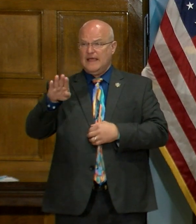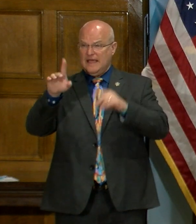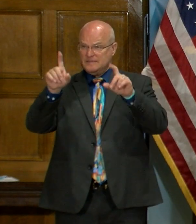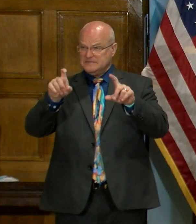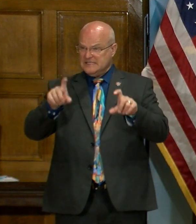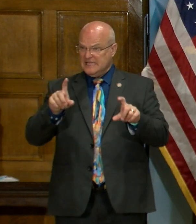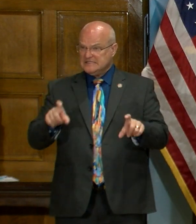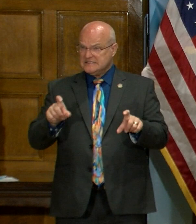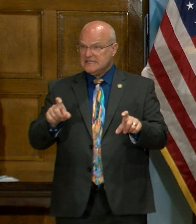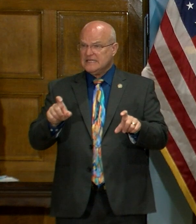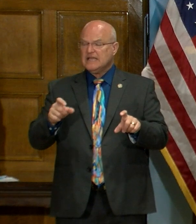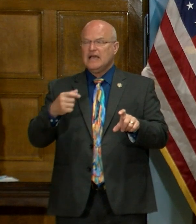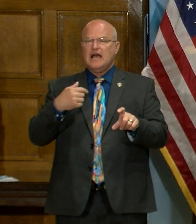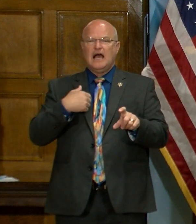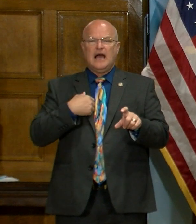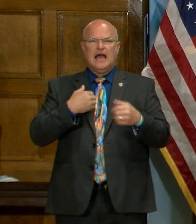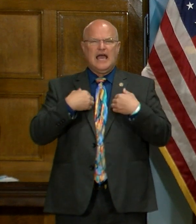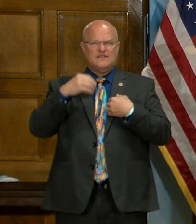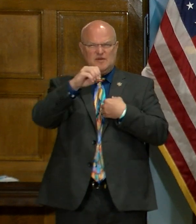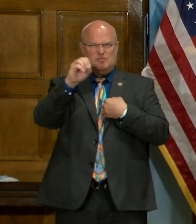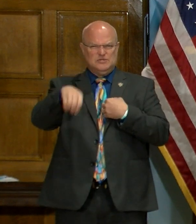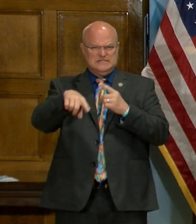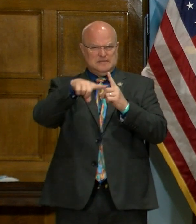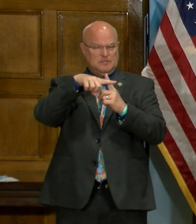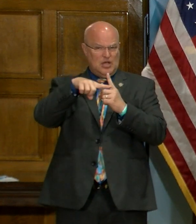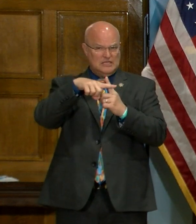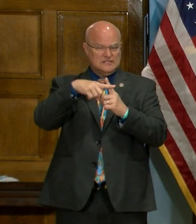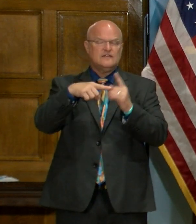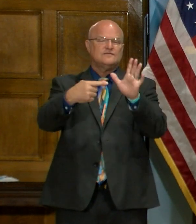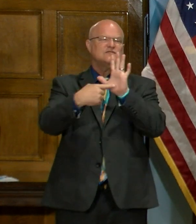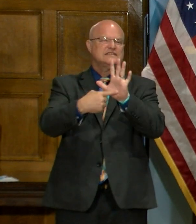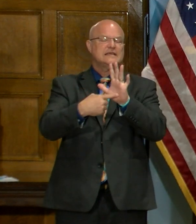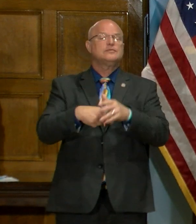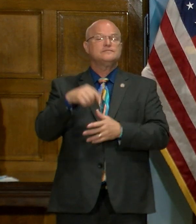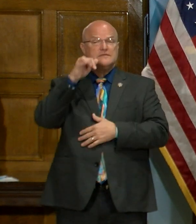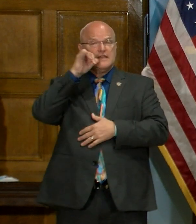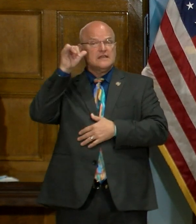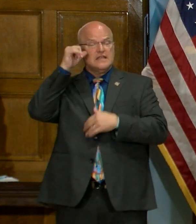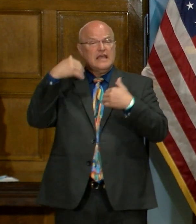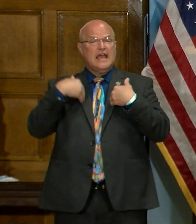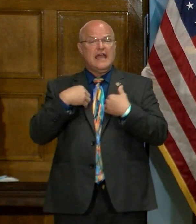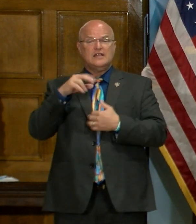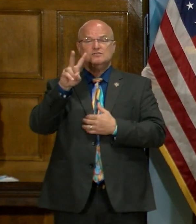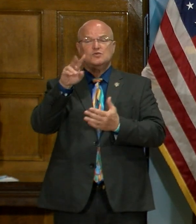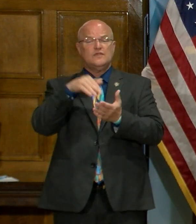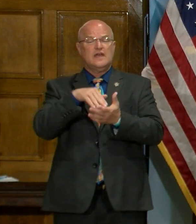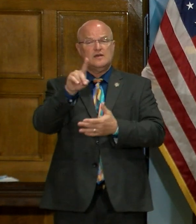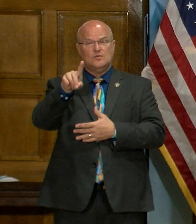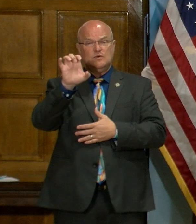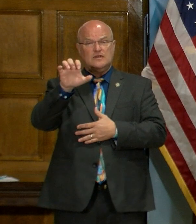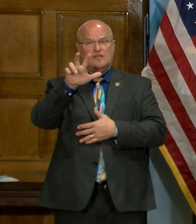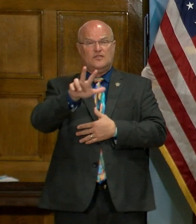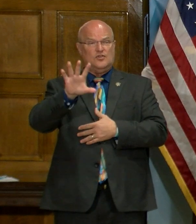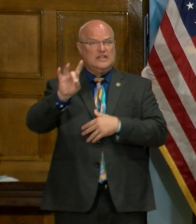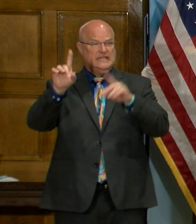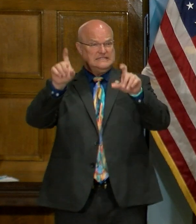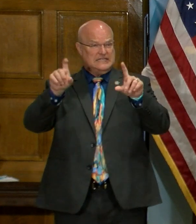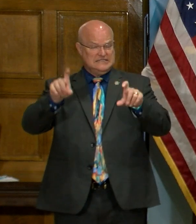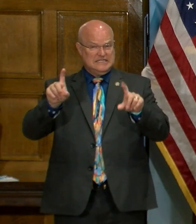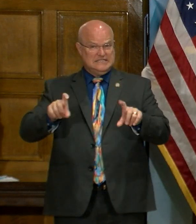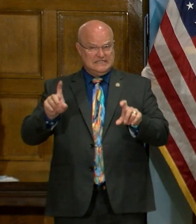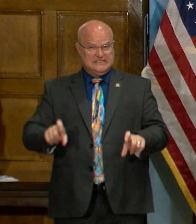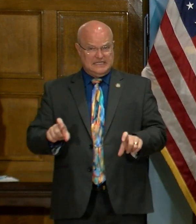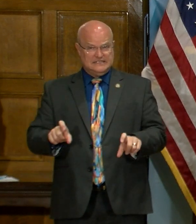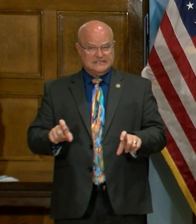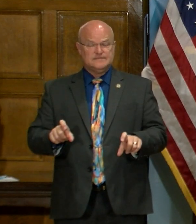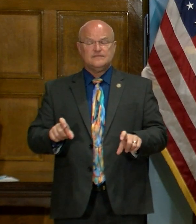testing, I give a % positive. For example, yesterday we had 2,138 test